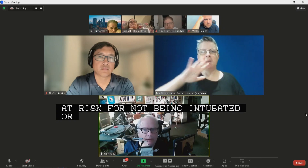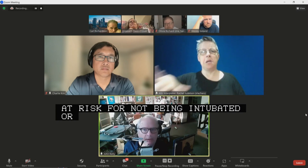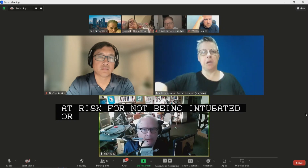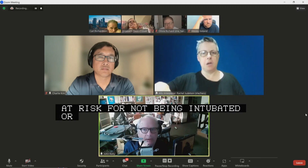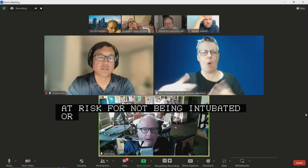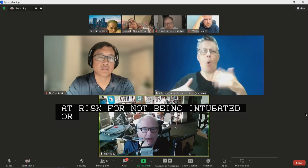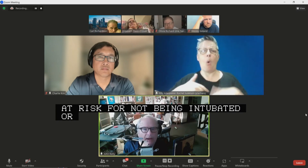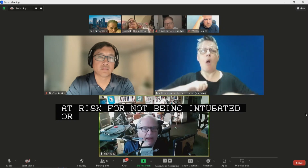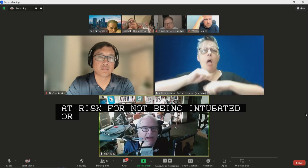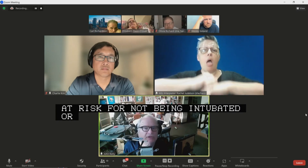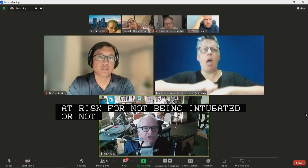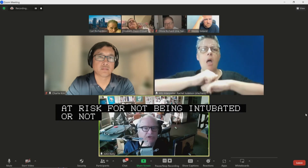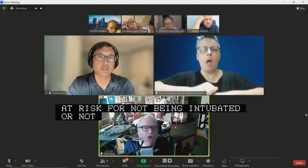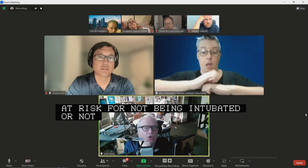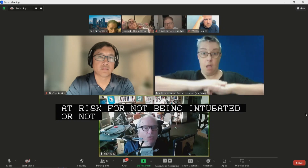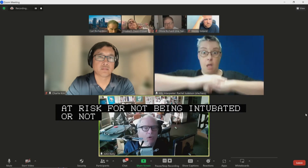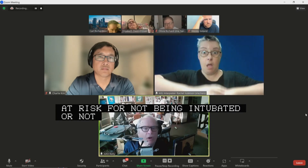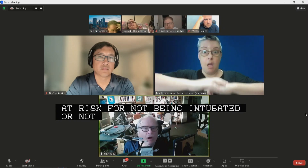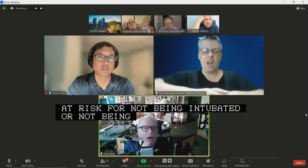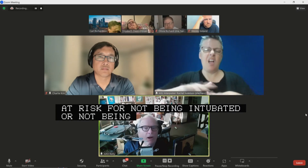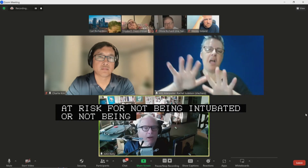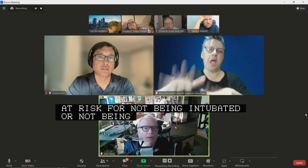resuscitated. And so